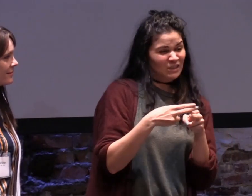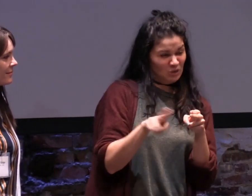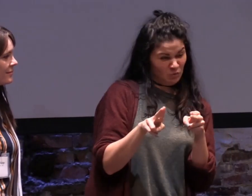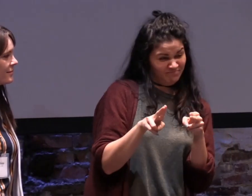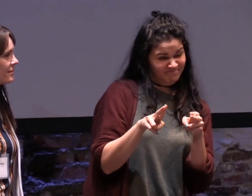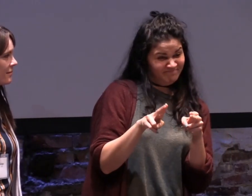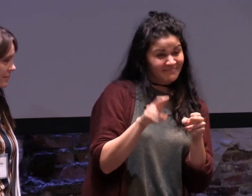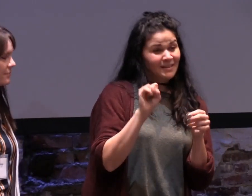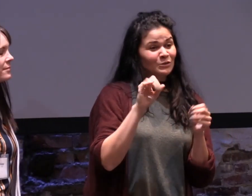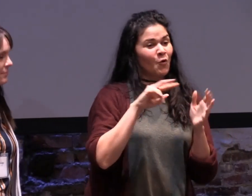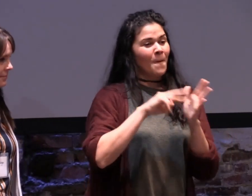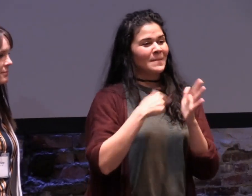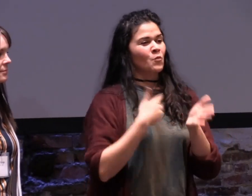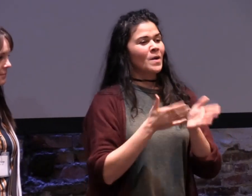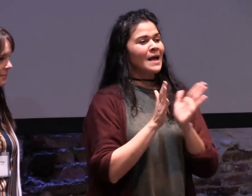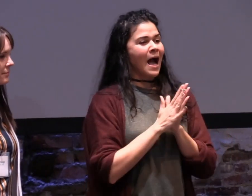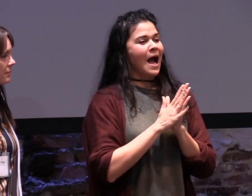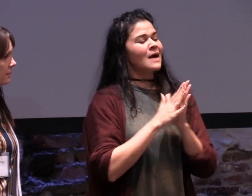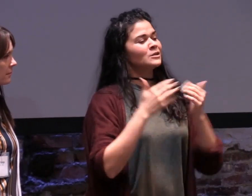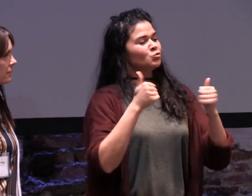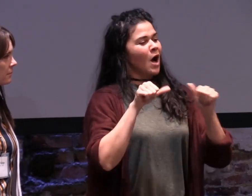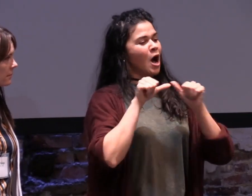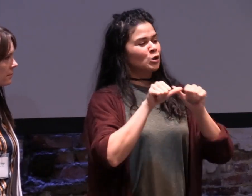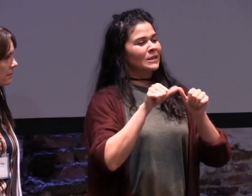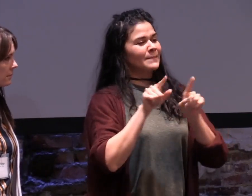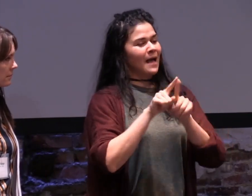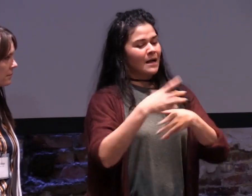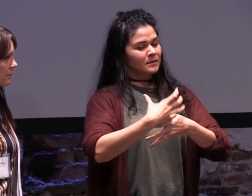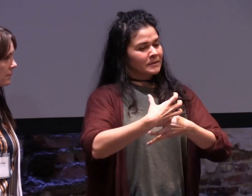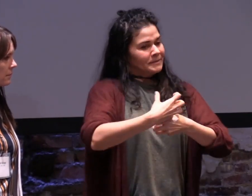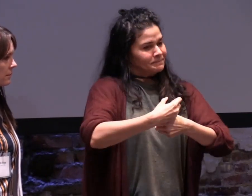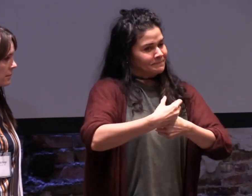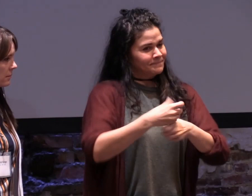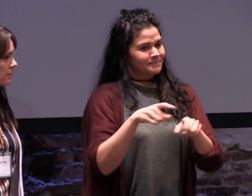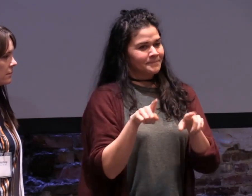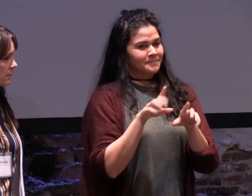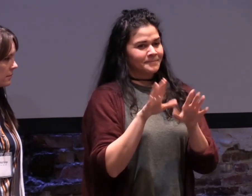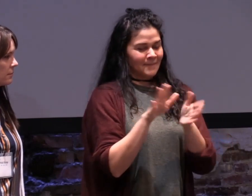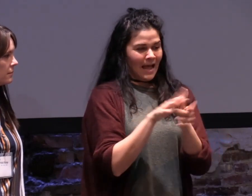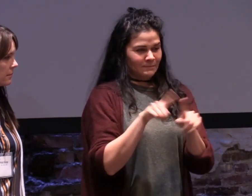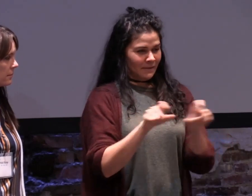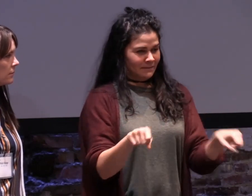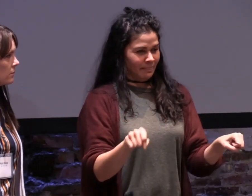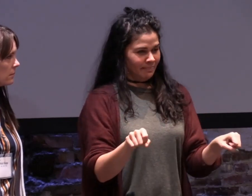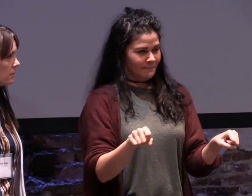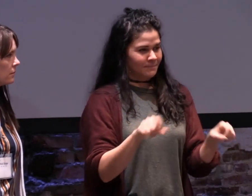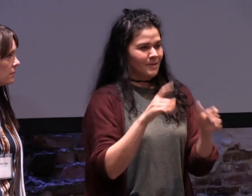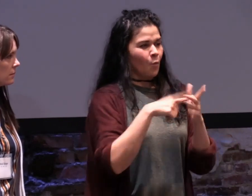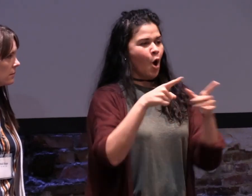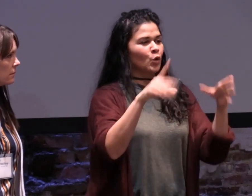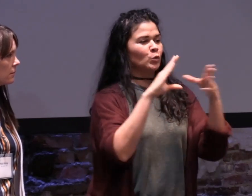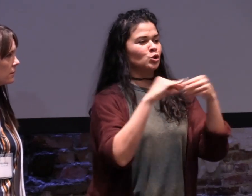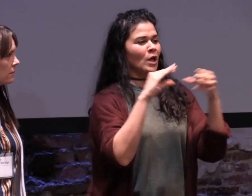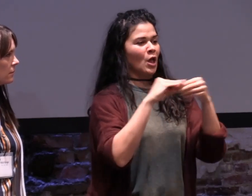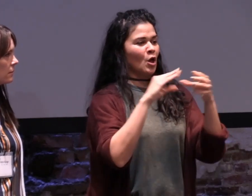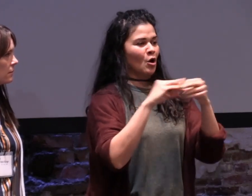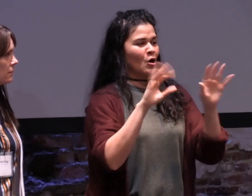really get to know each other, but also our time is short, so I'm asking you to keep it a little bit brief and concise with